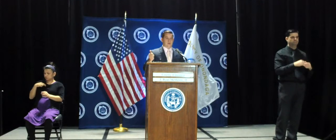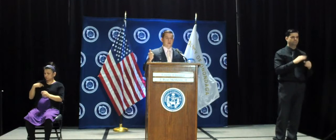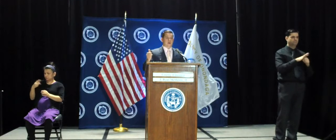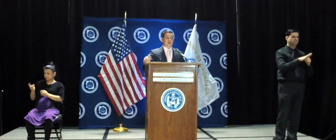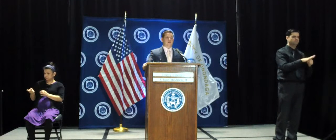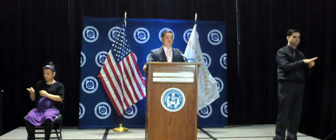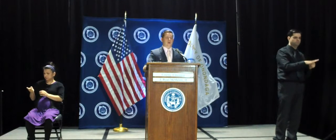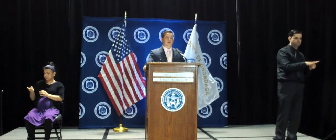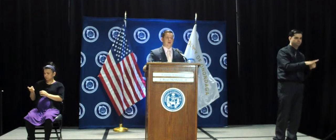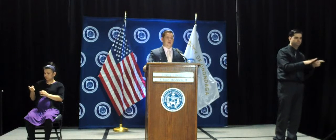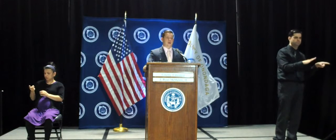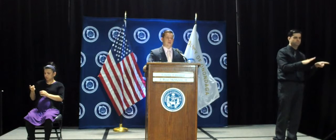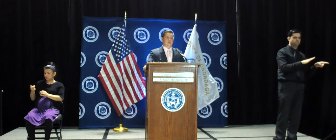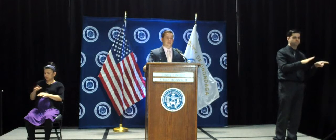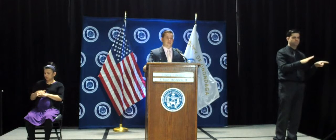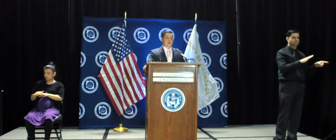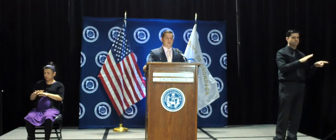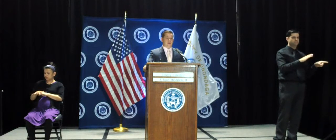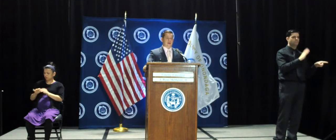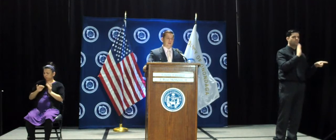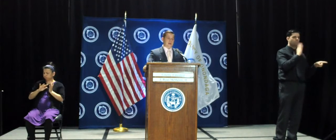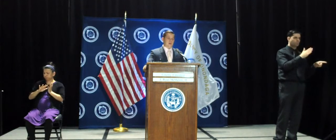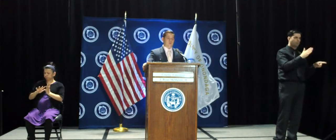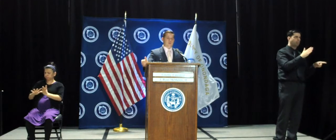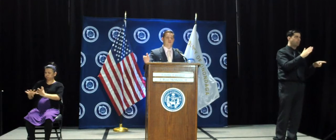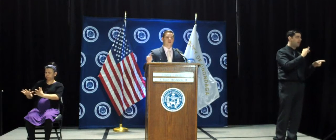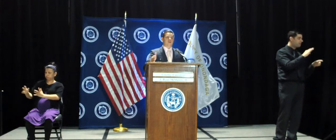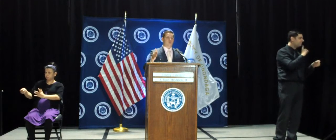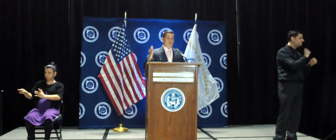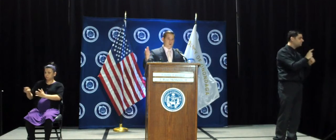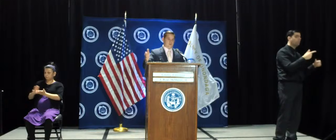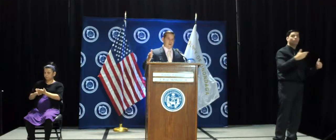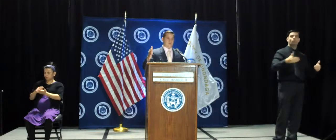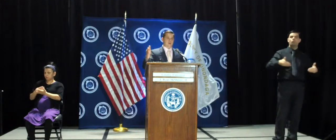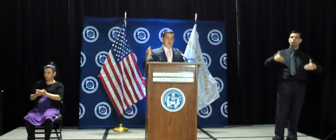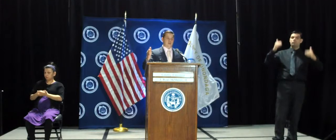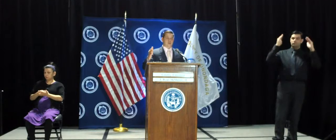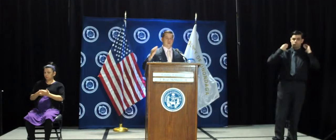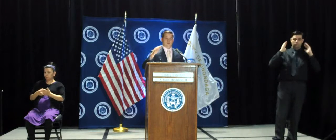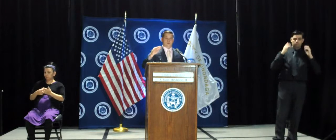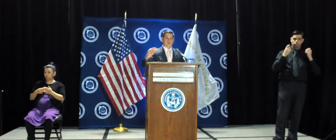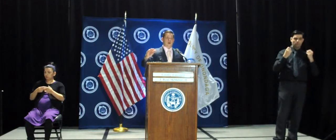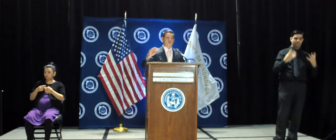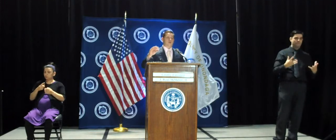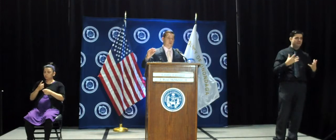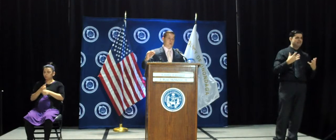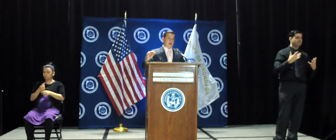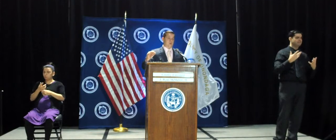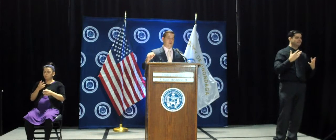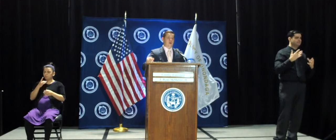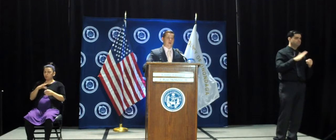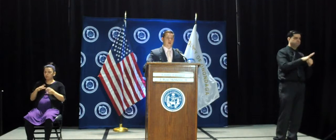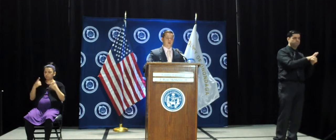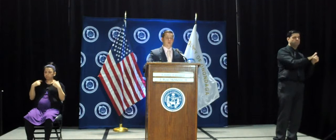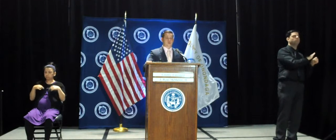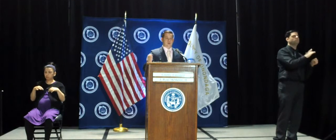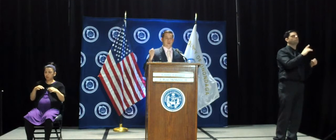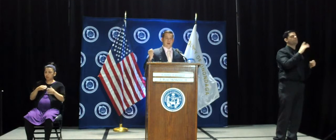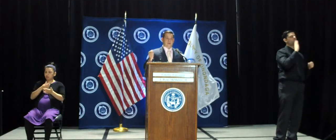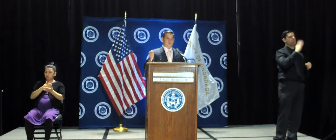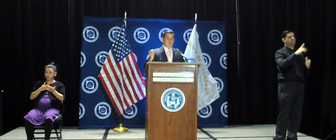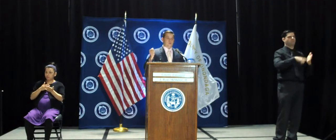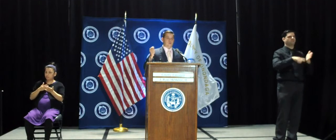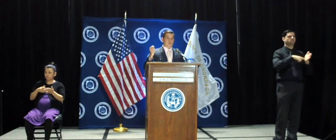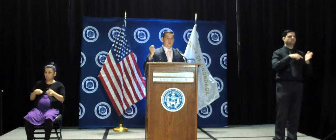again. And that's when that would be phase one of that mitigation, is those start to slow down and only